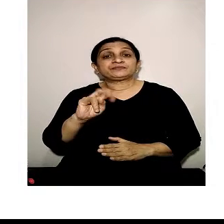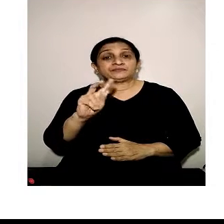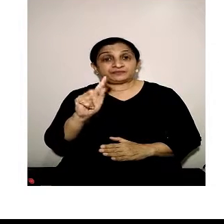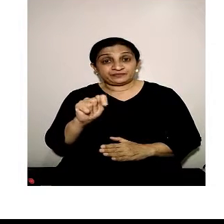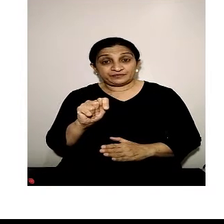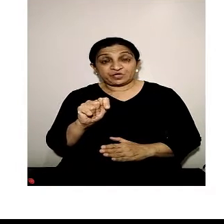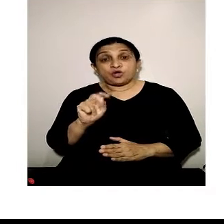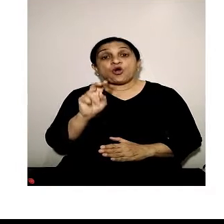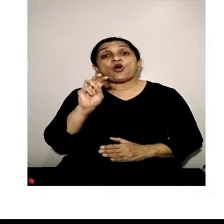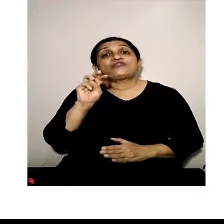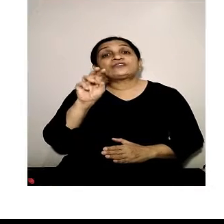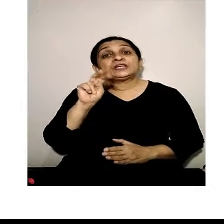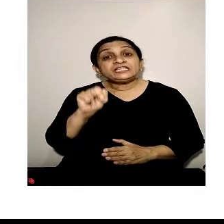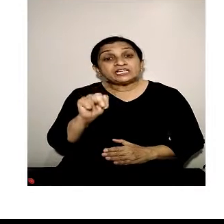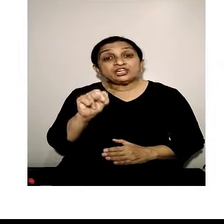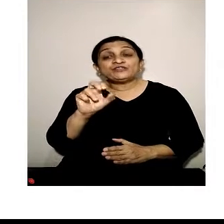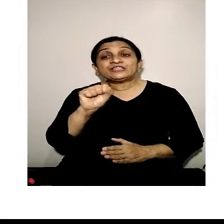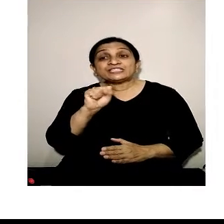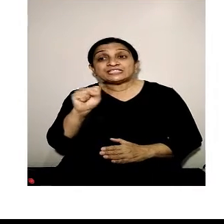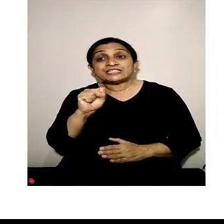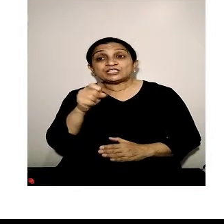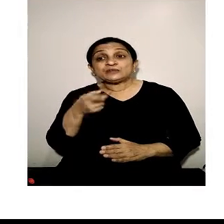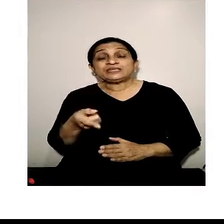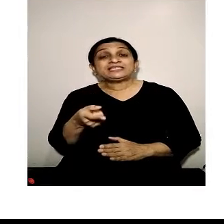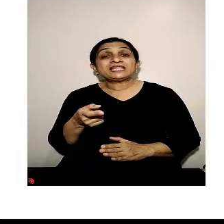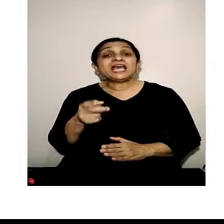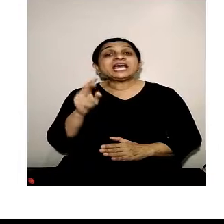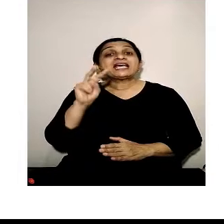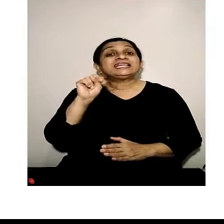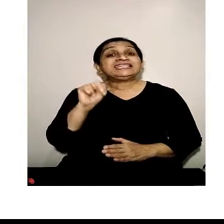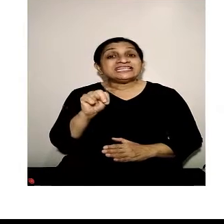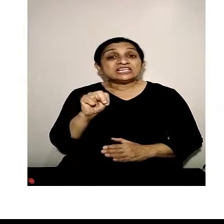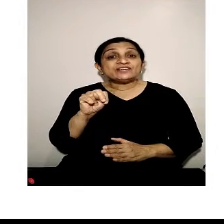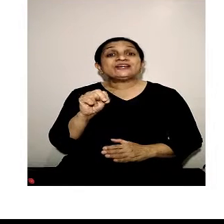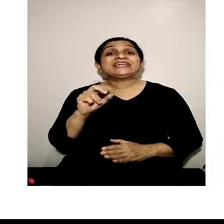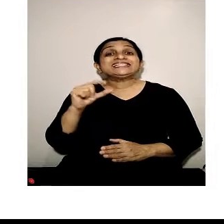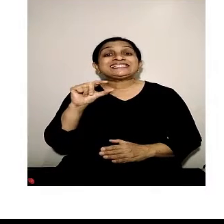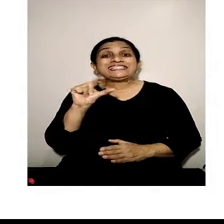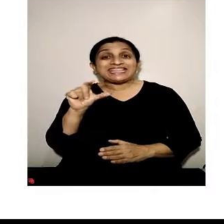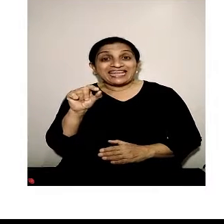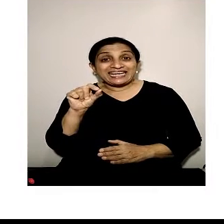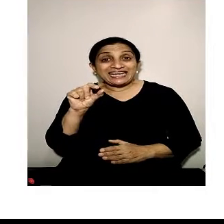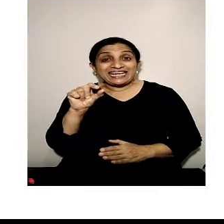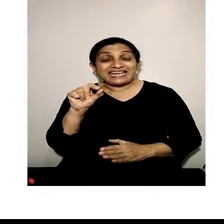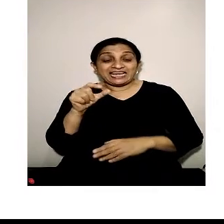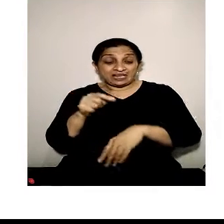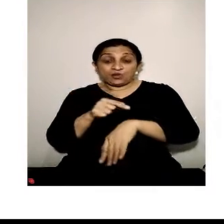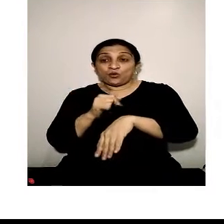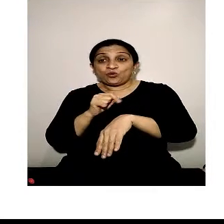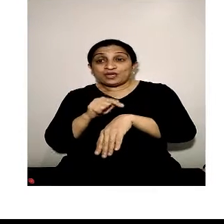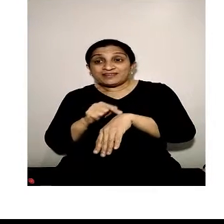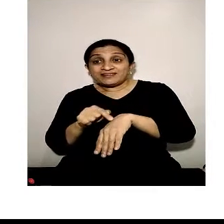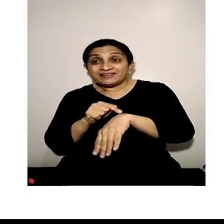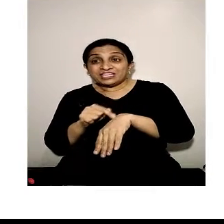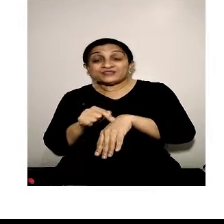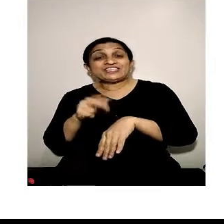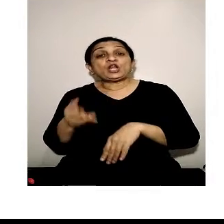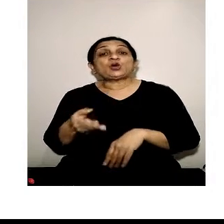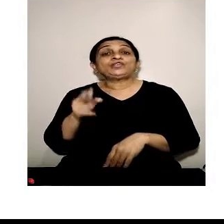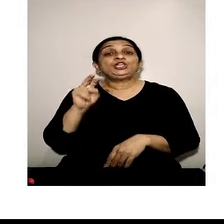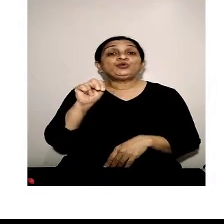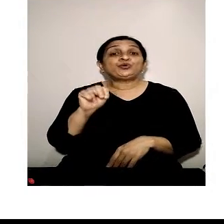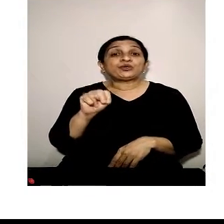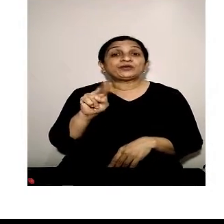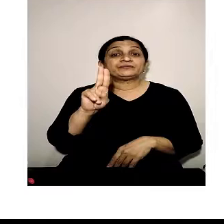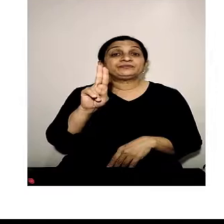unit of the nervous system is nerve cell. Nerve cell